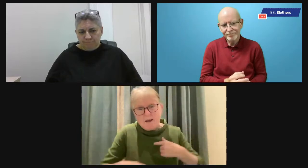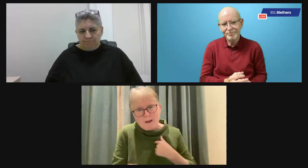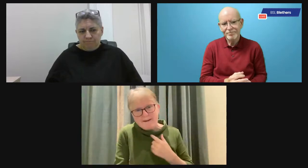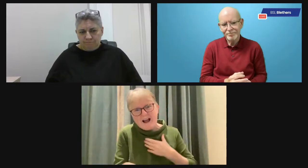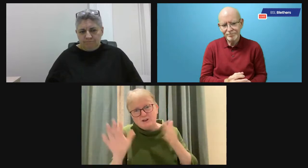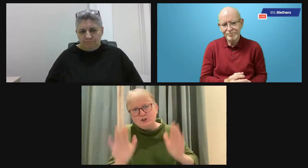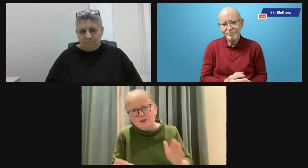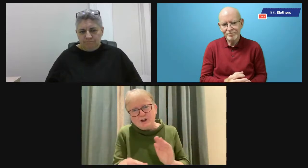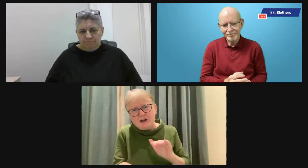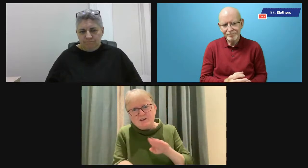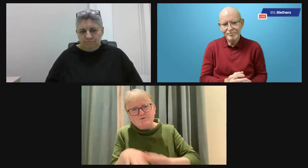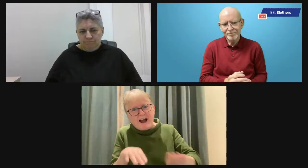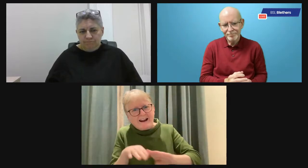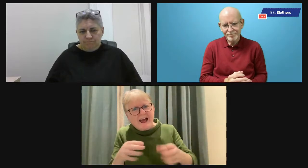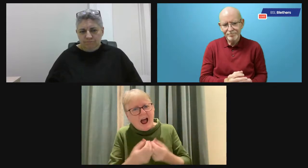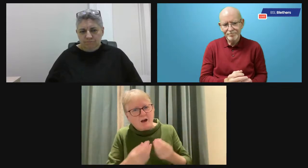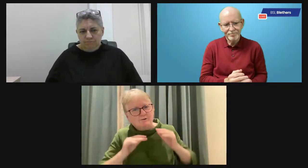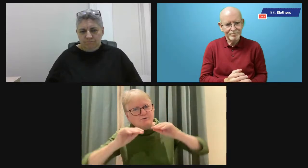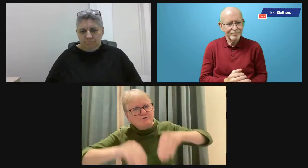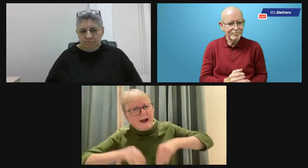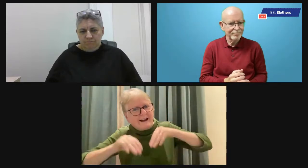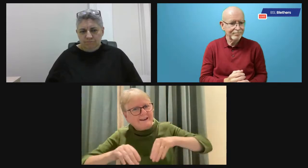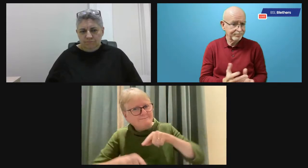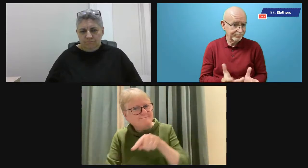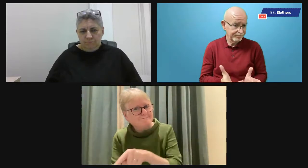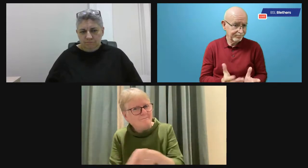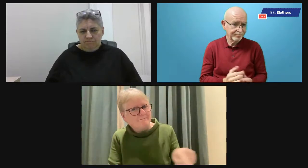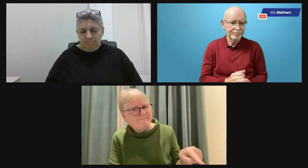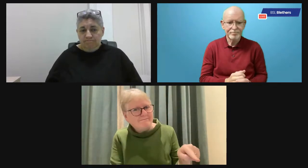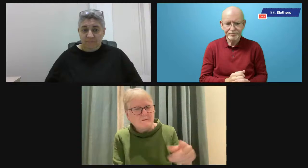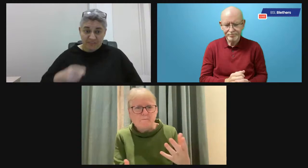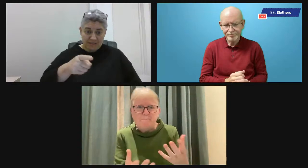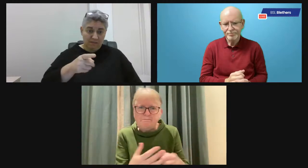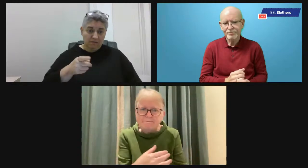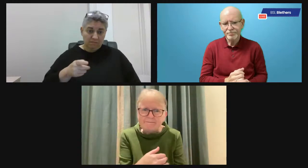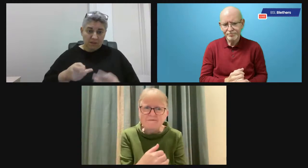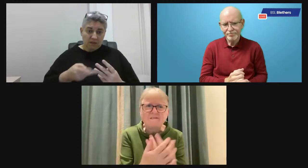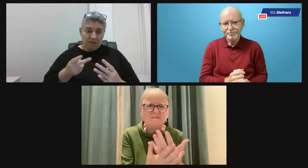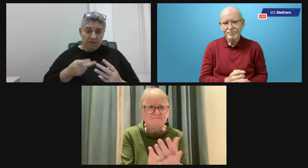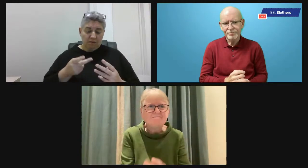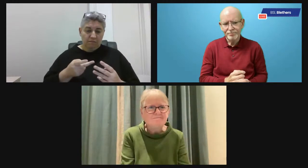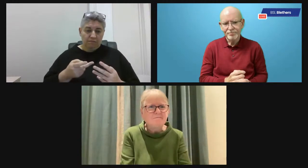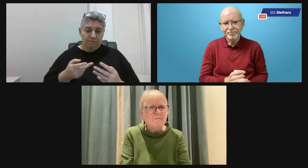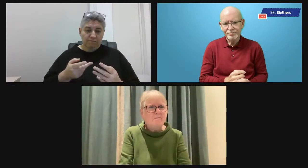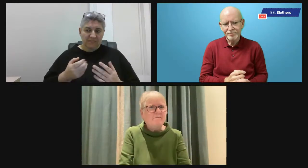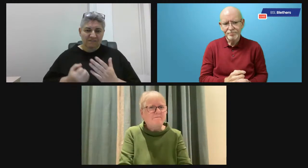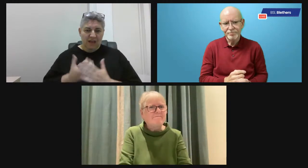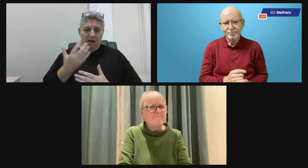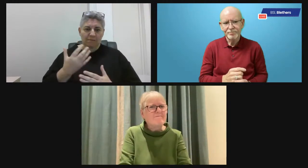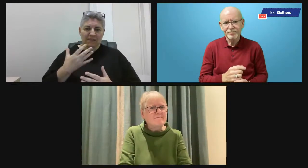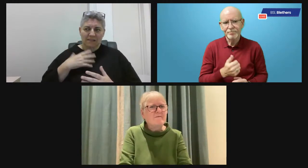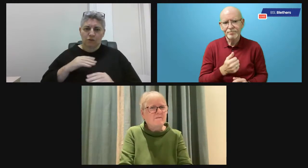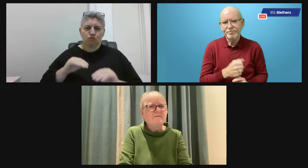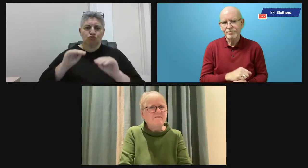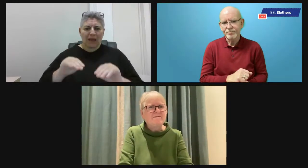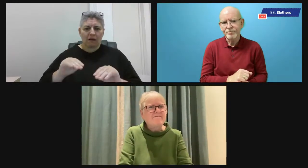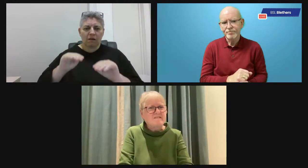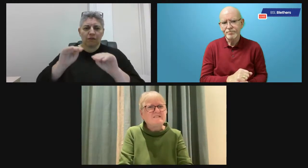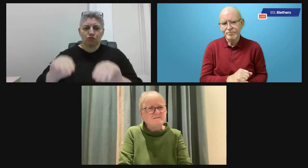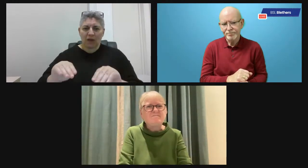become teachers. So I think we should have deaf people training to become teachers and deaf people teaching